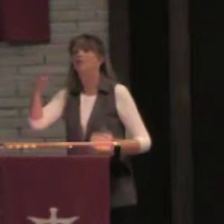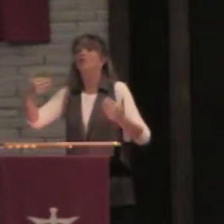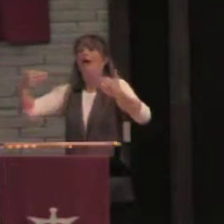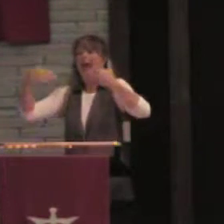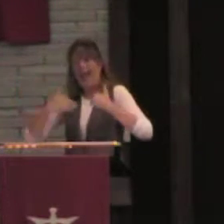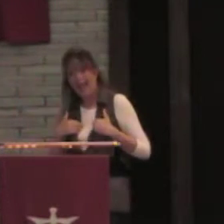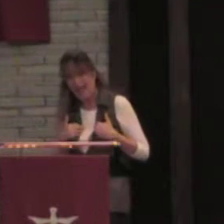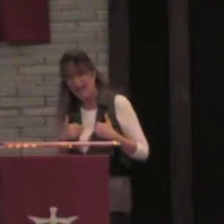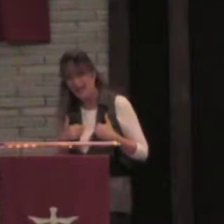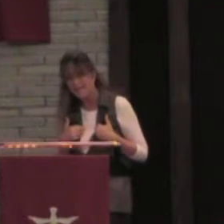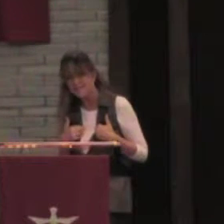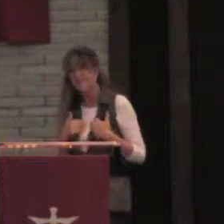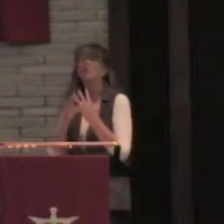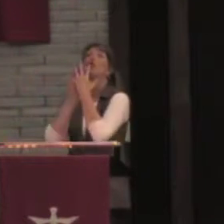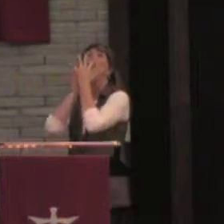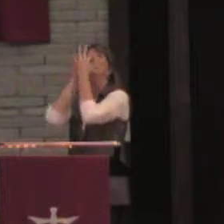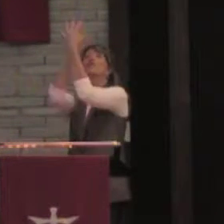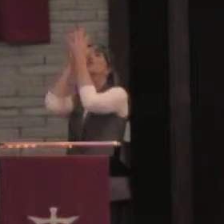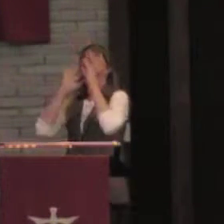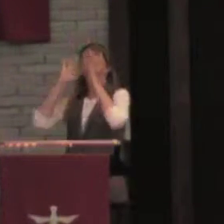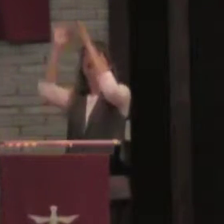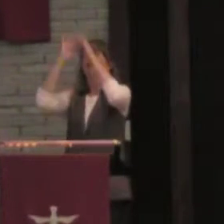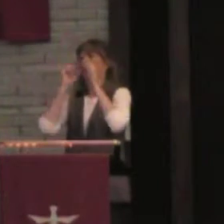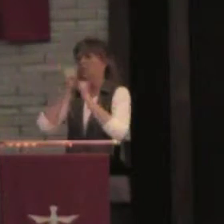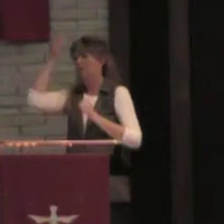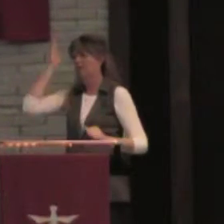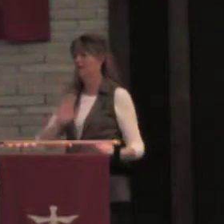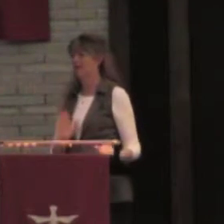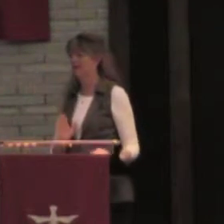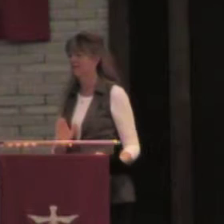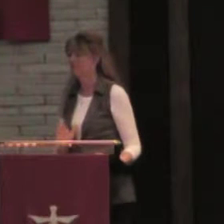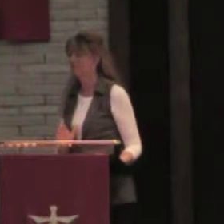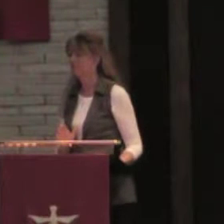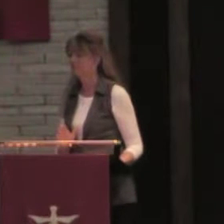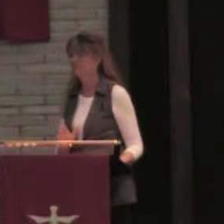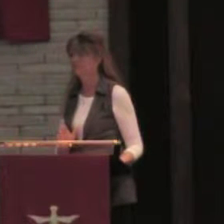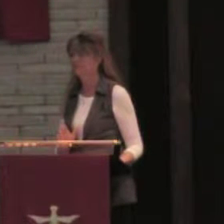people. And you have a relationship with God.